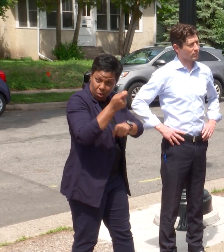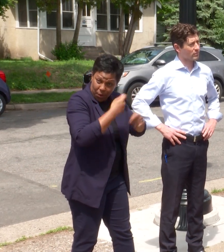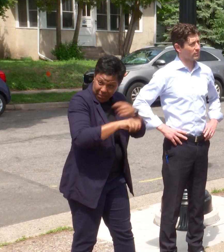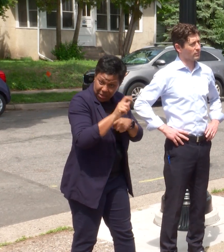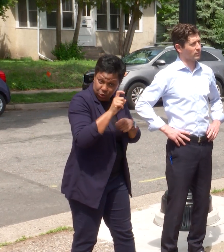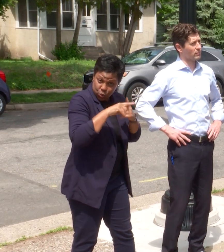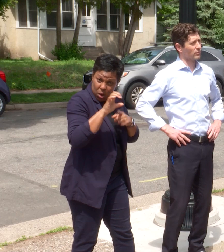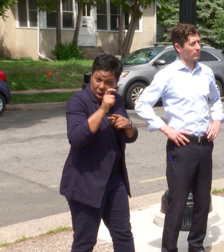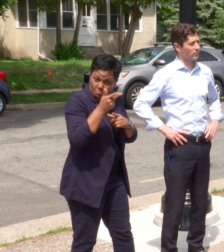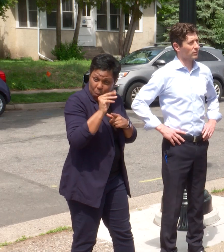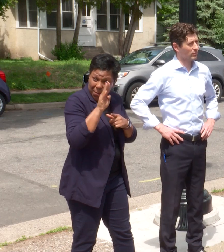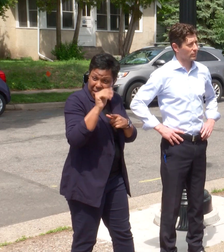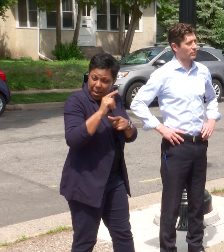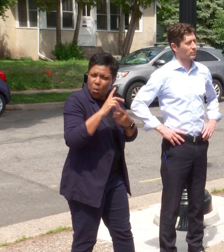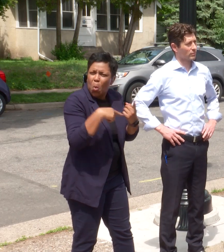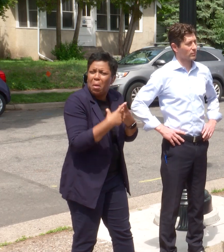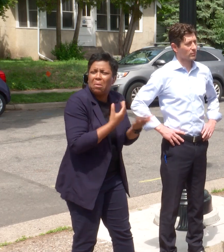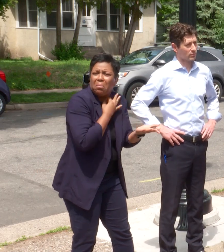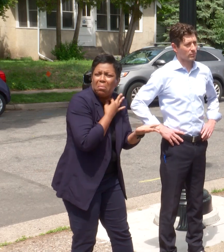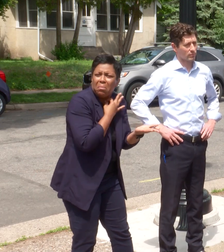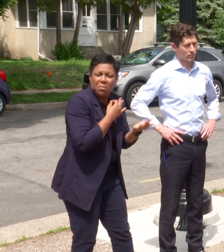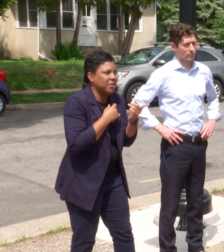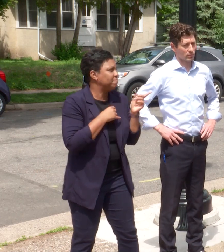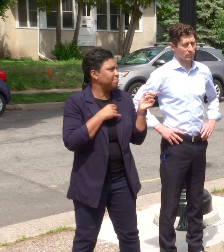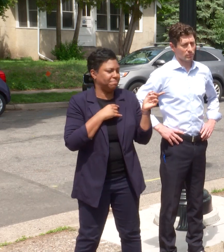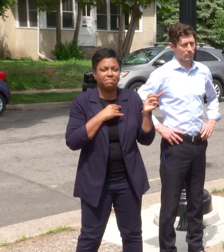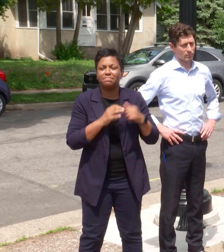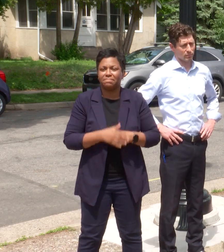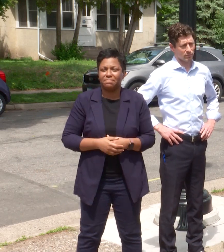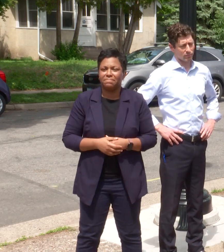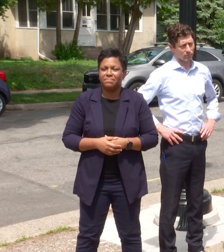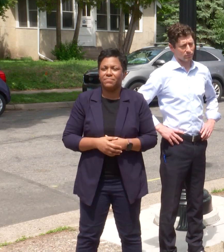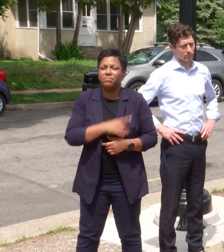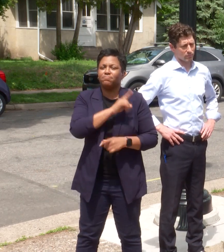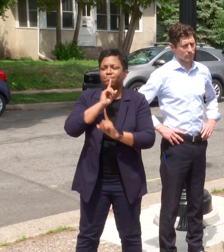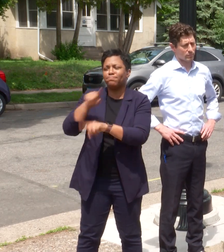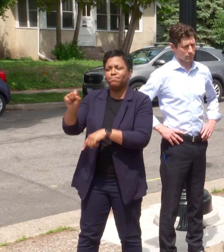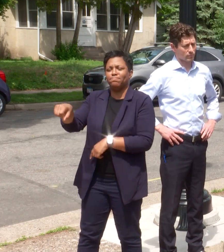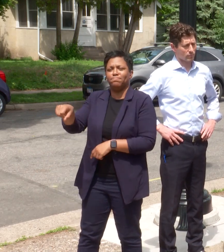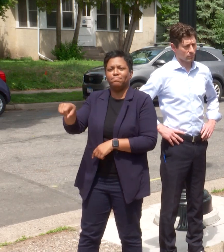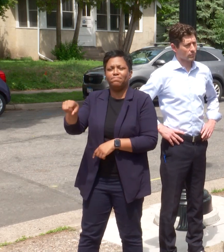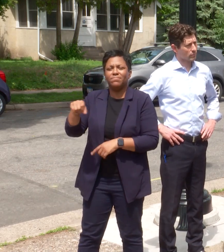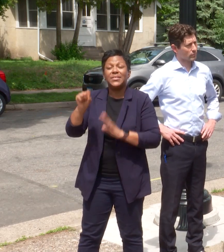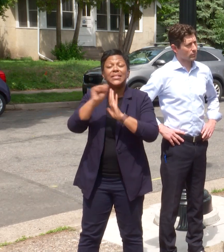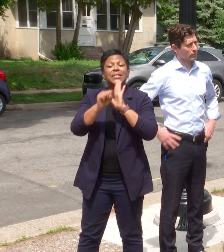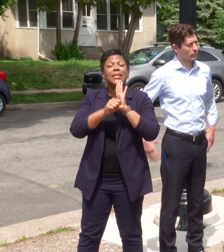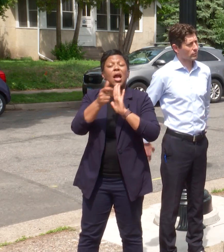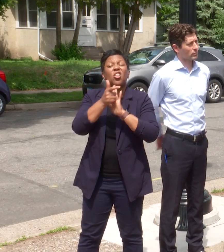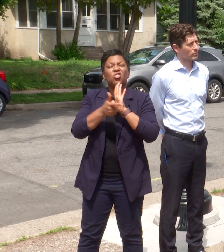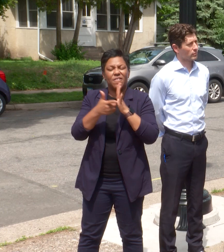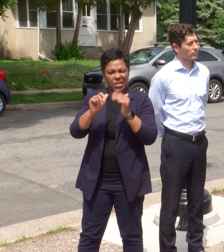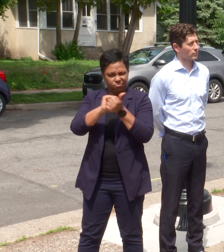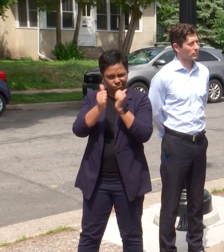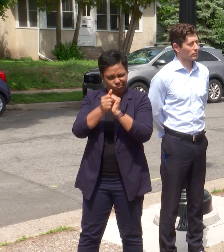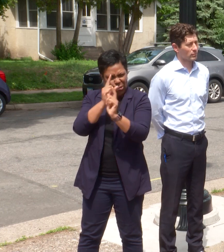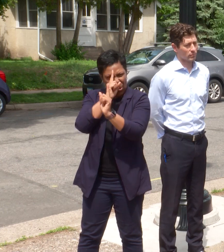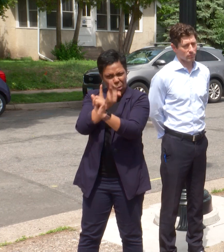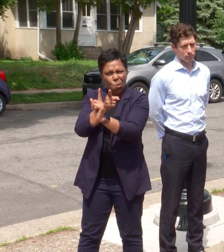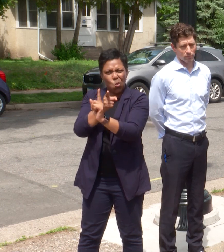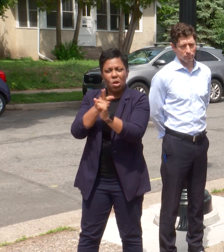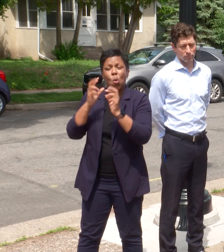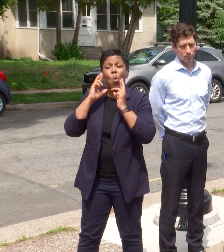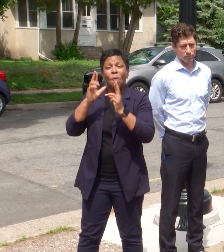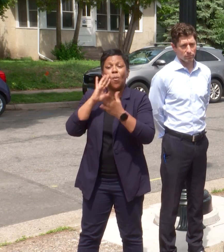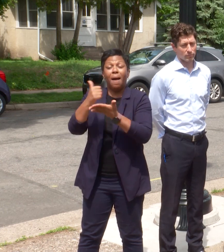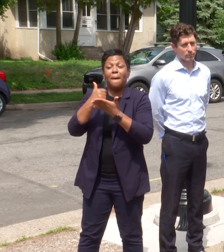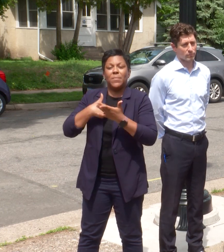we're hoping that there's other measures like the state law change this last year that can help address this issue as well. So it would